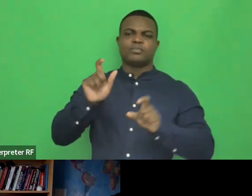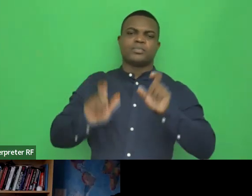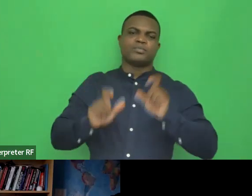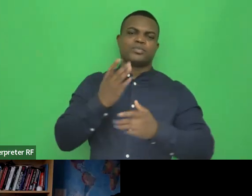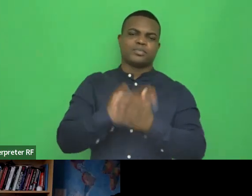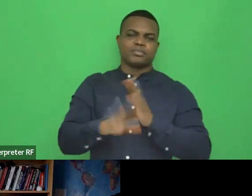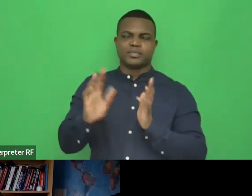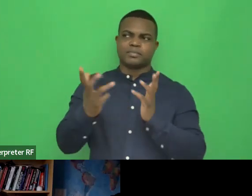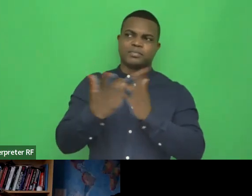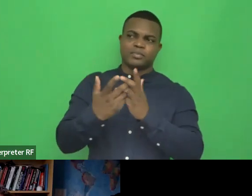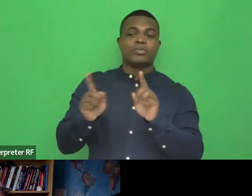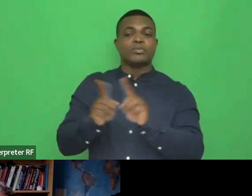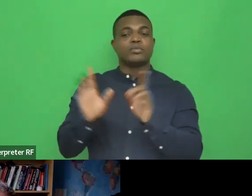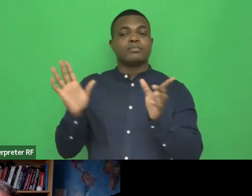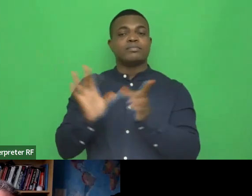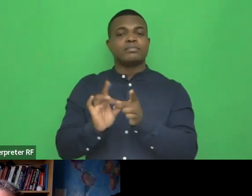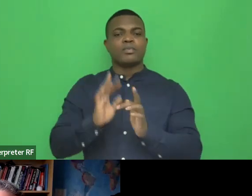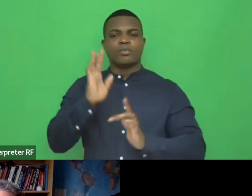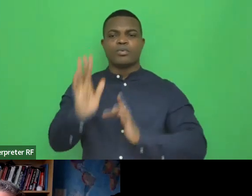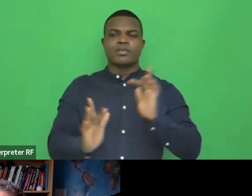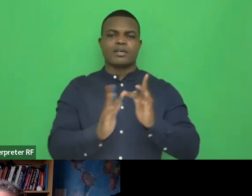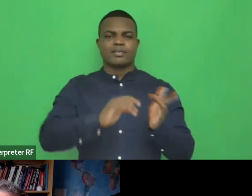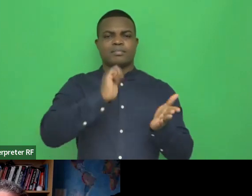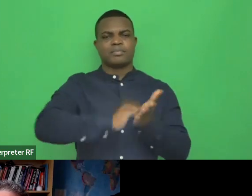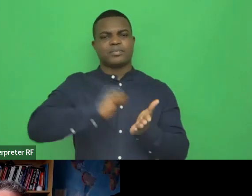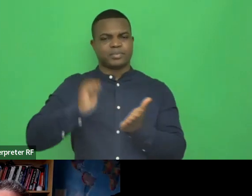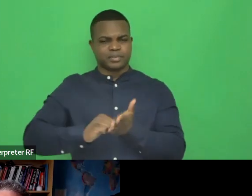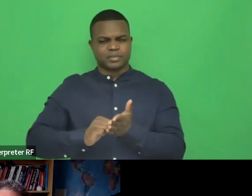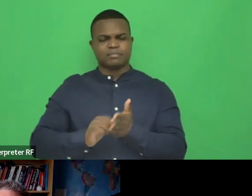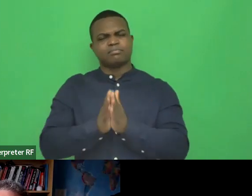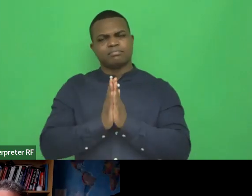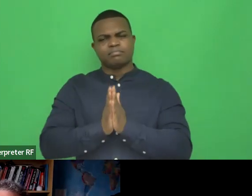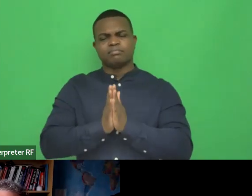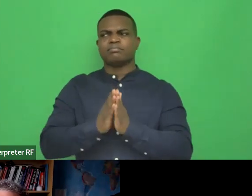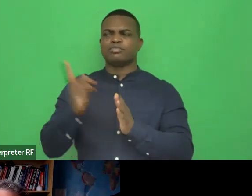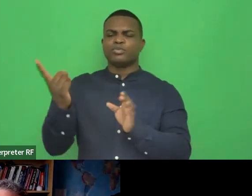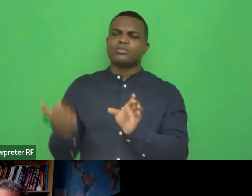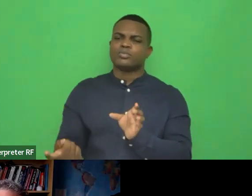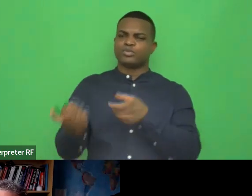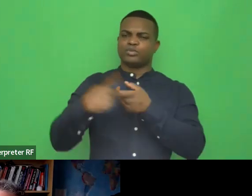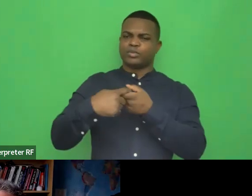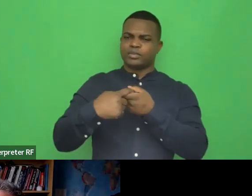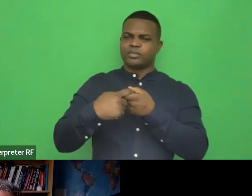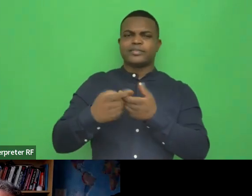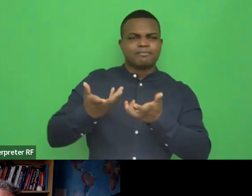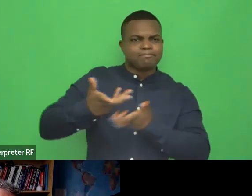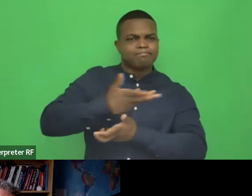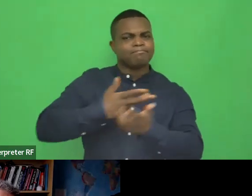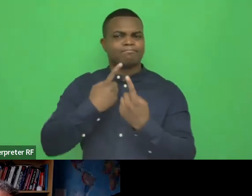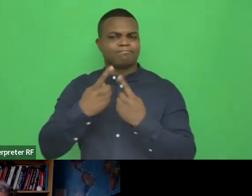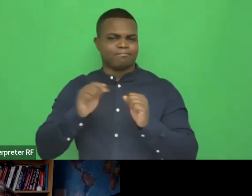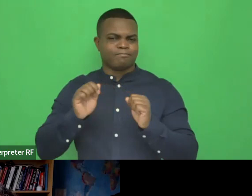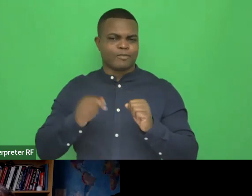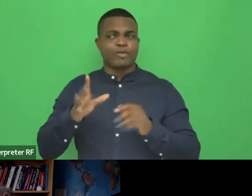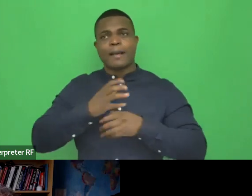daisy.org/EAA, and come and join the conversation there. And I will be adding links based on the questions we received into this deck.